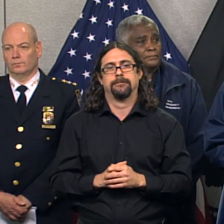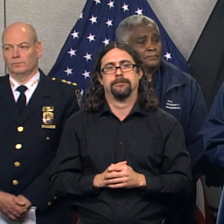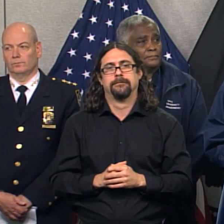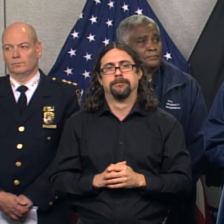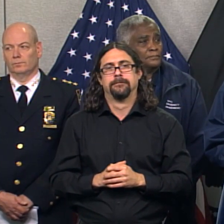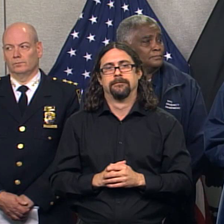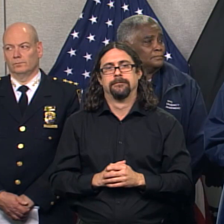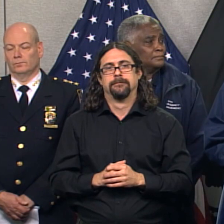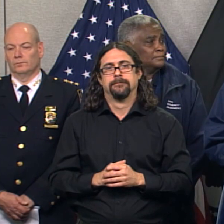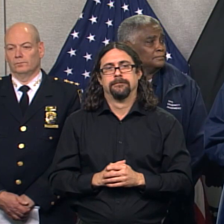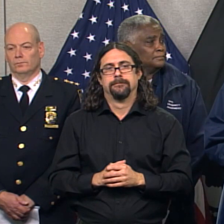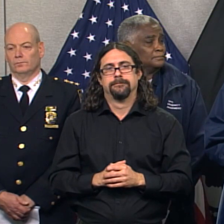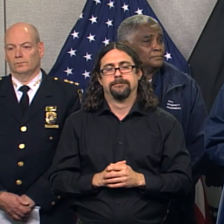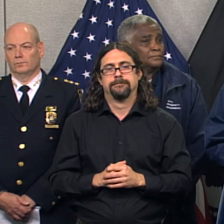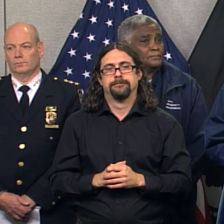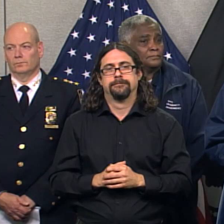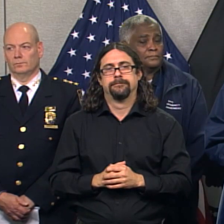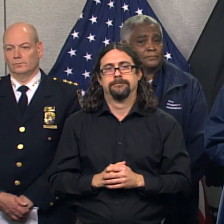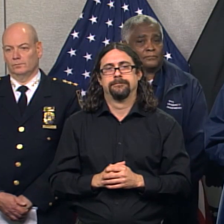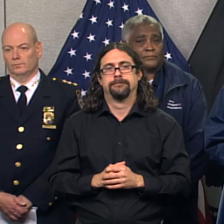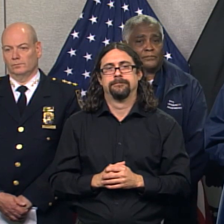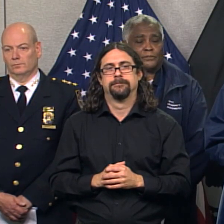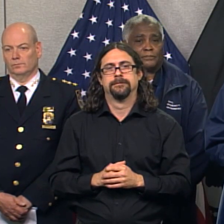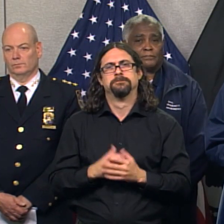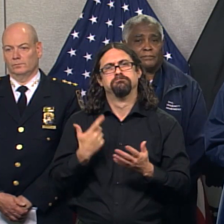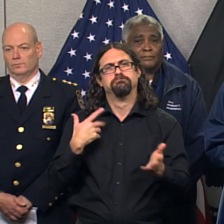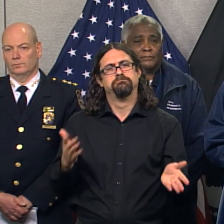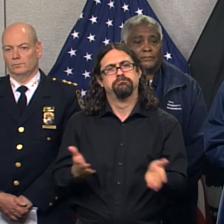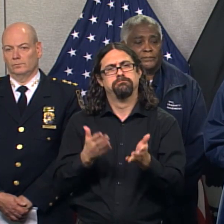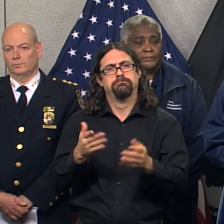safe in the process. So